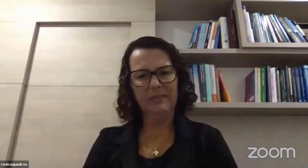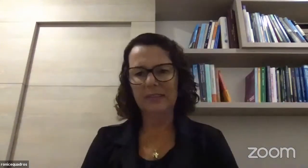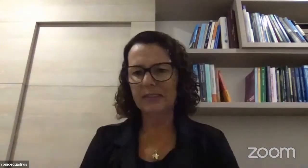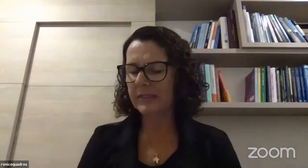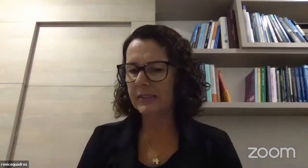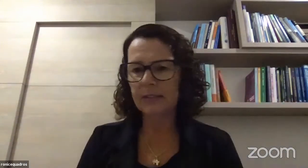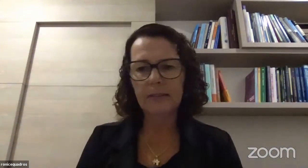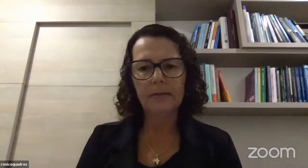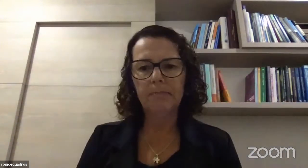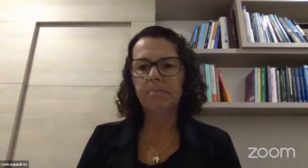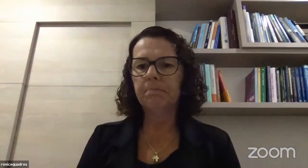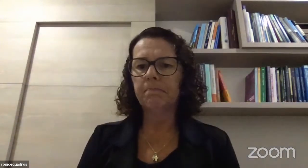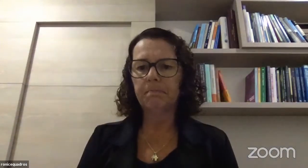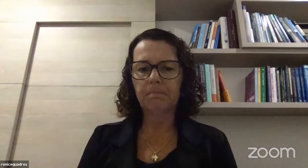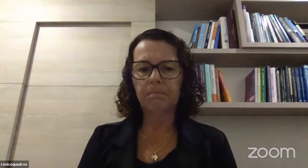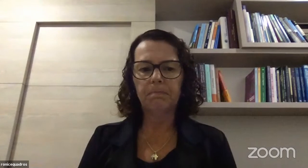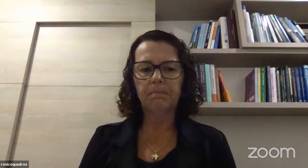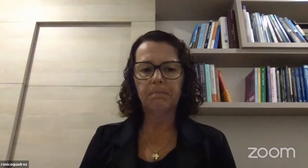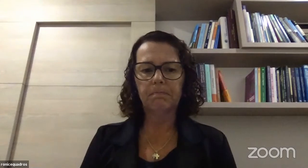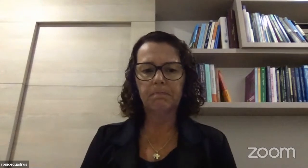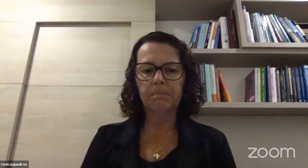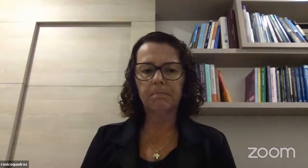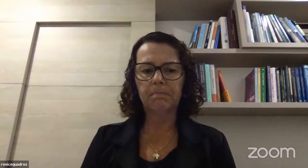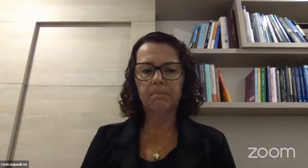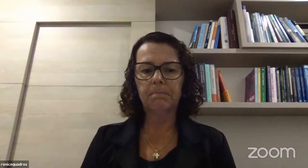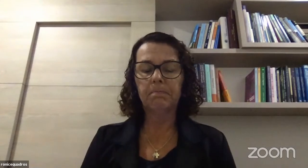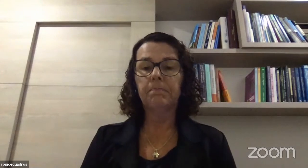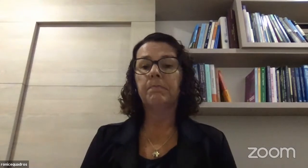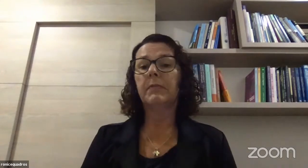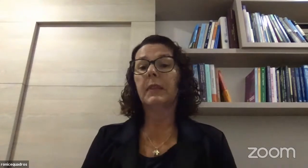and work on their own academic environment.